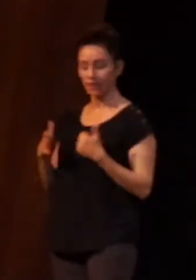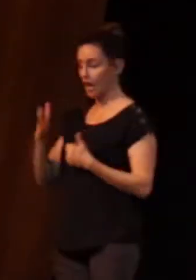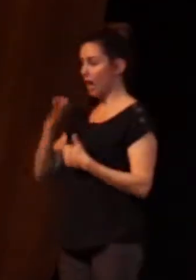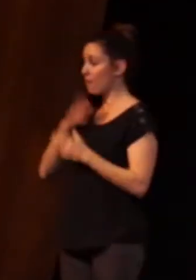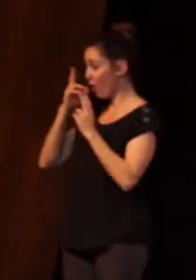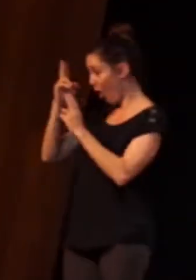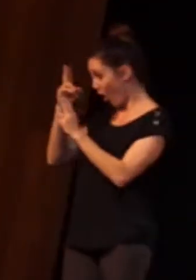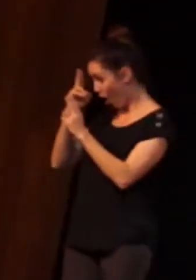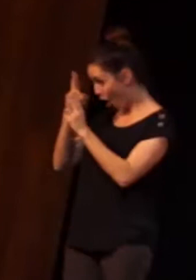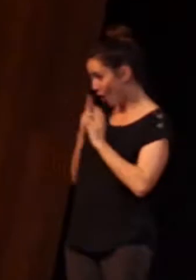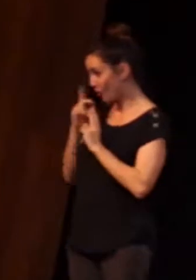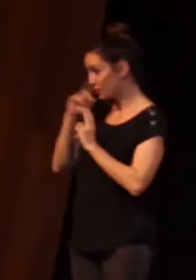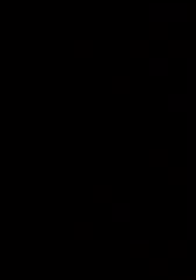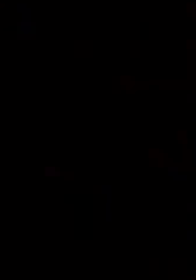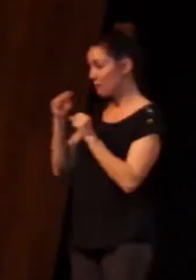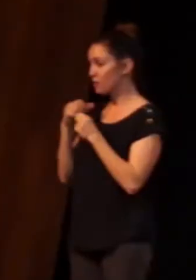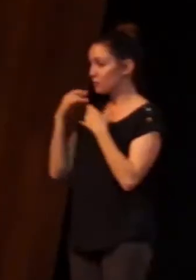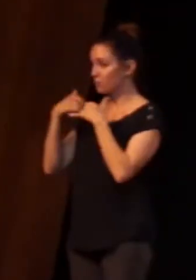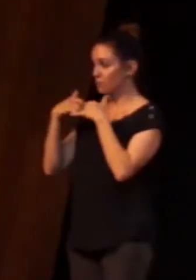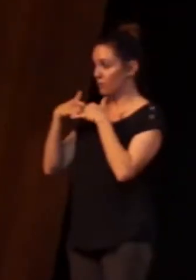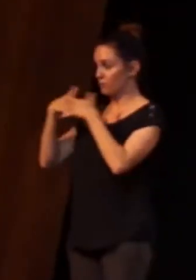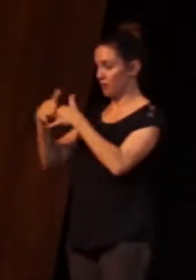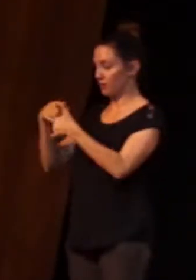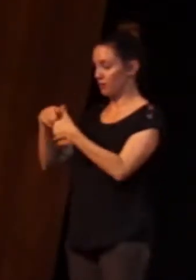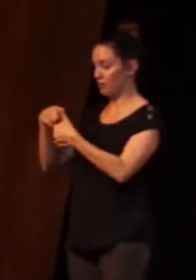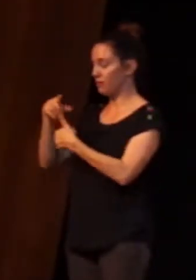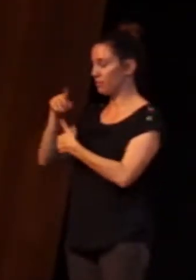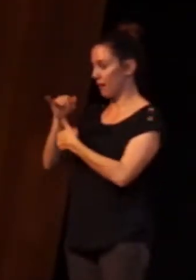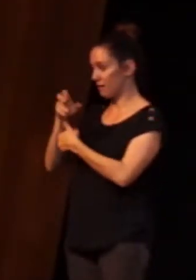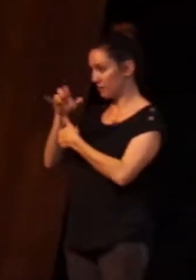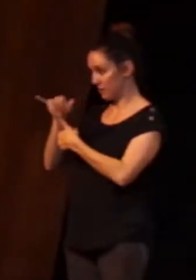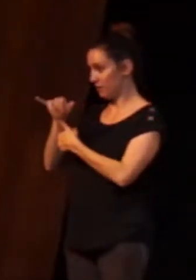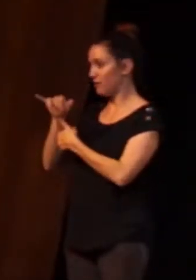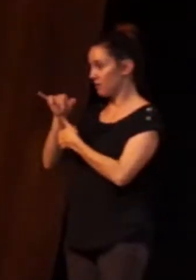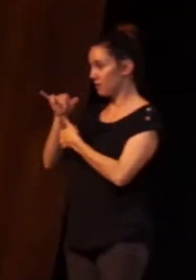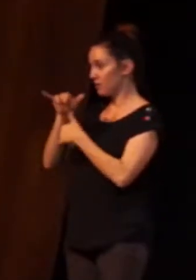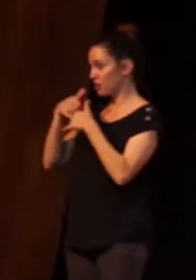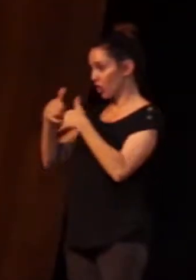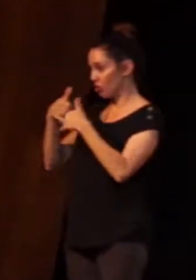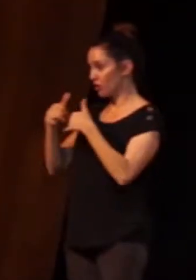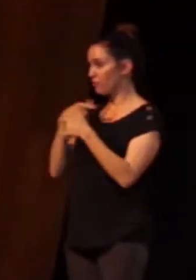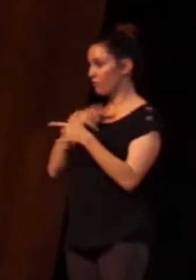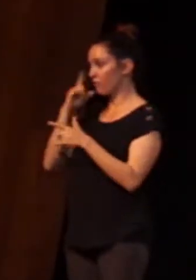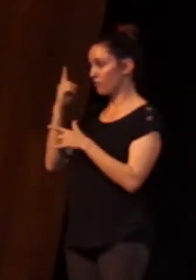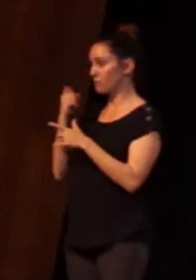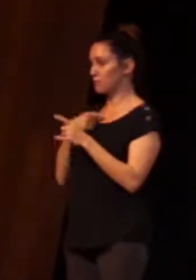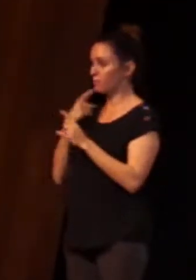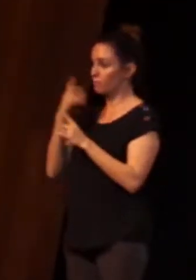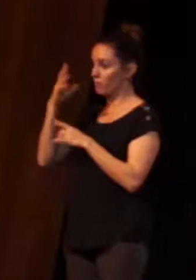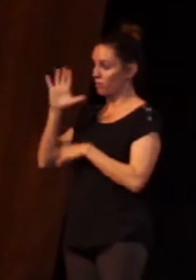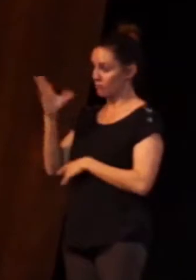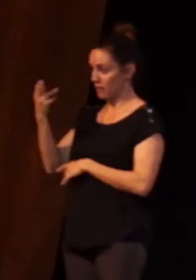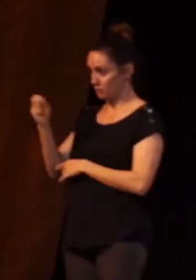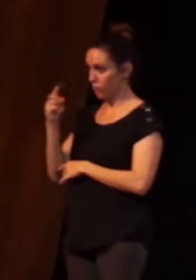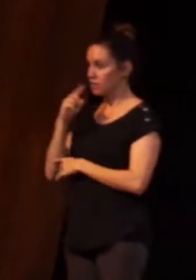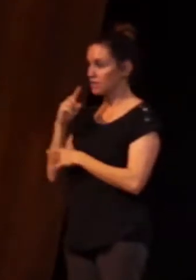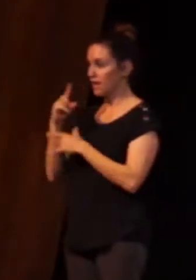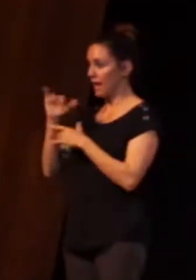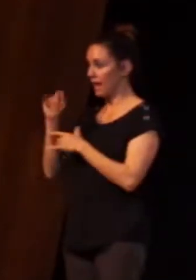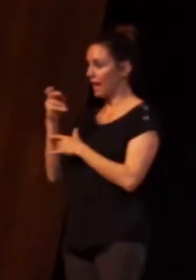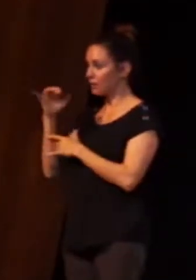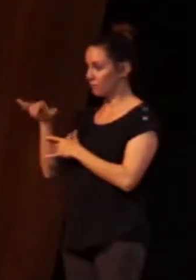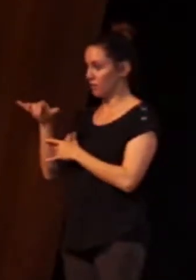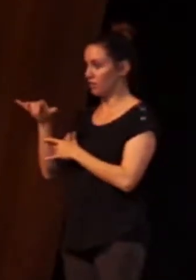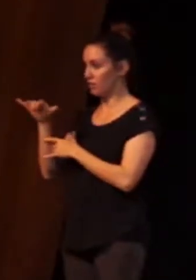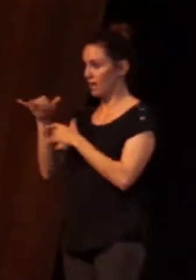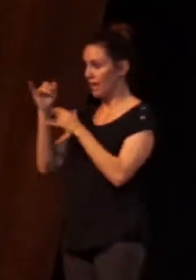I'm honored to be able to present the Pashby Scholarship to a senior graduating from Carlsbad High's Academy Internship Program. Jeff Pashby